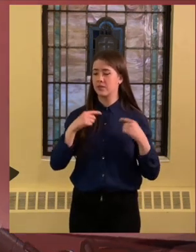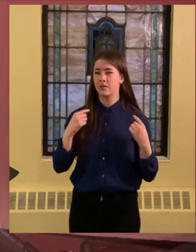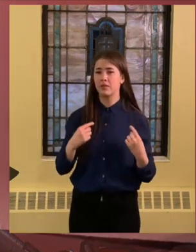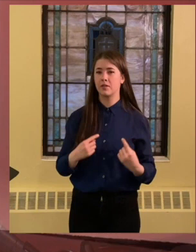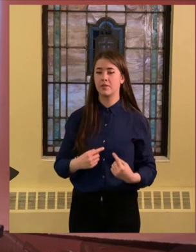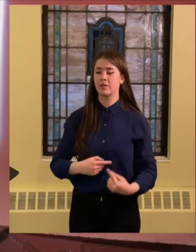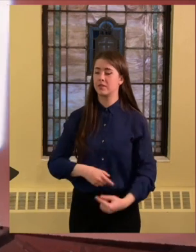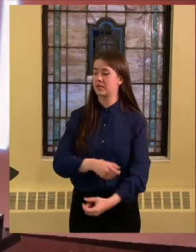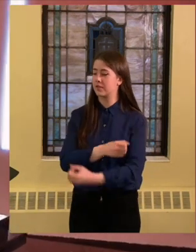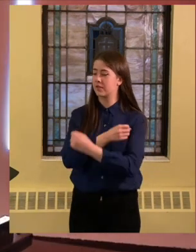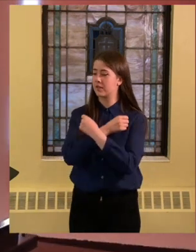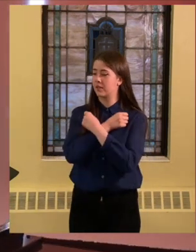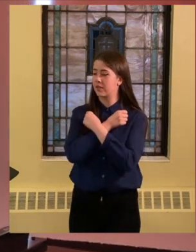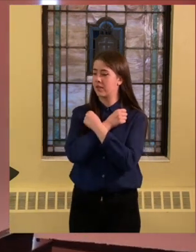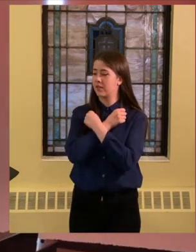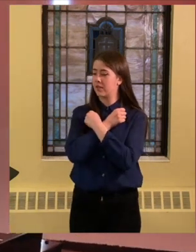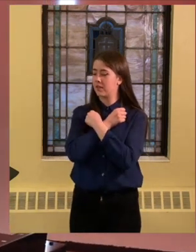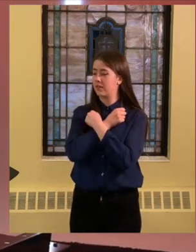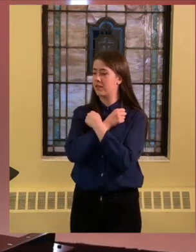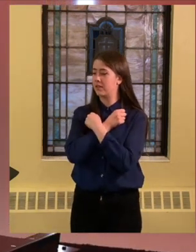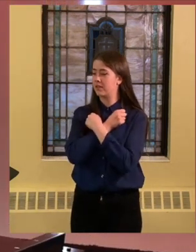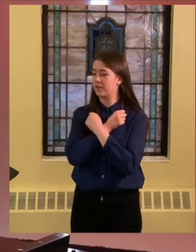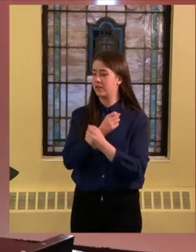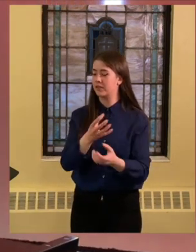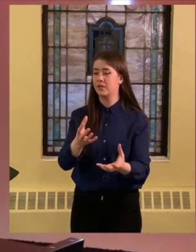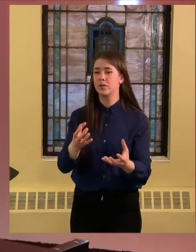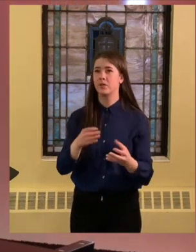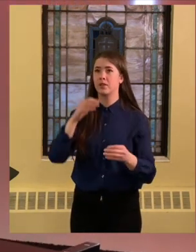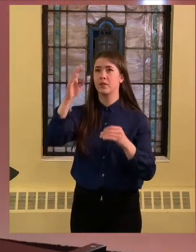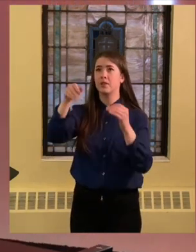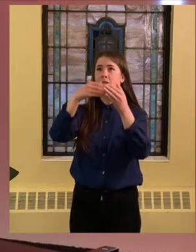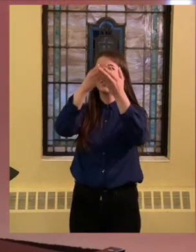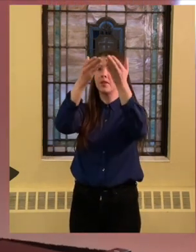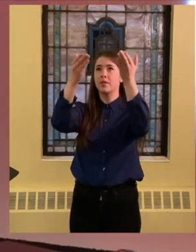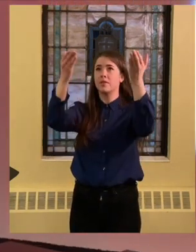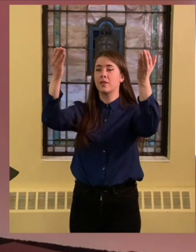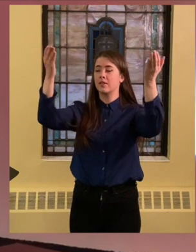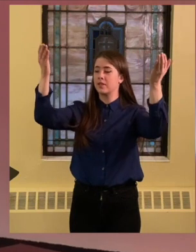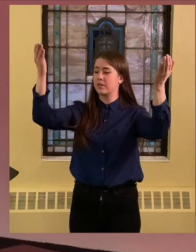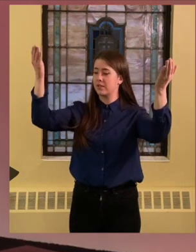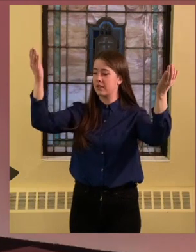And the heart of love, the will of